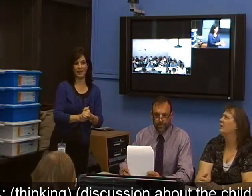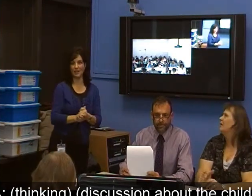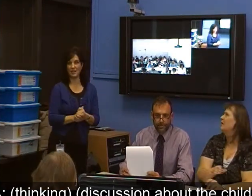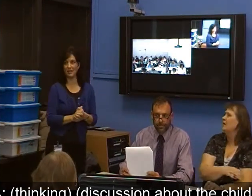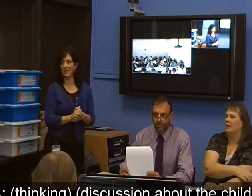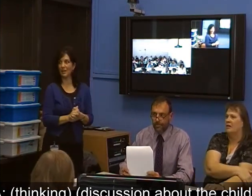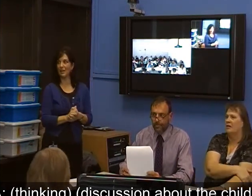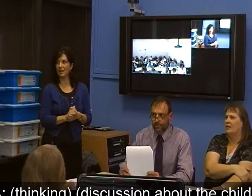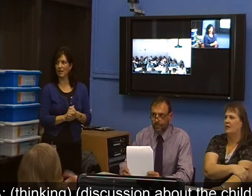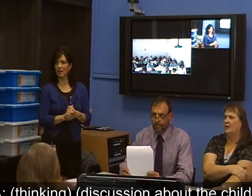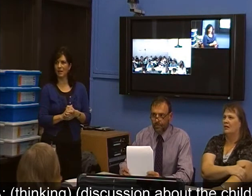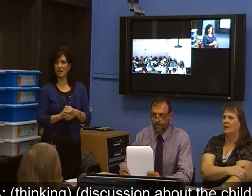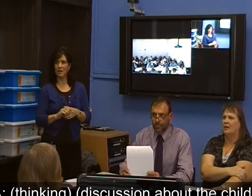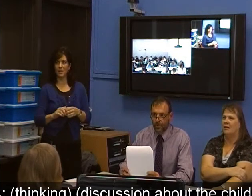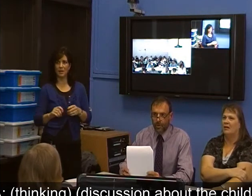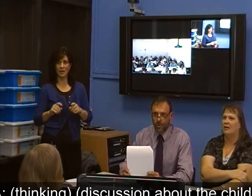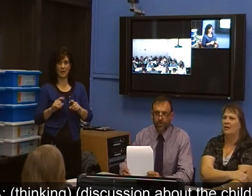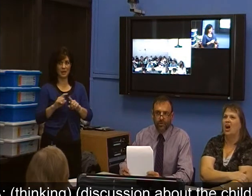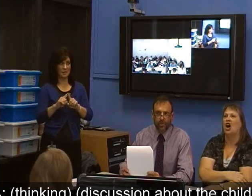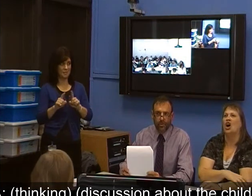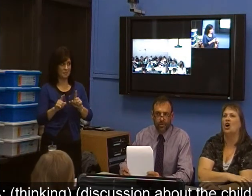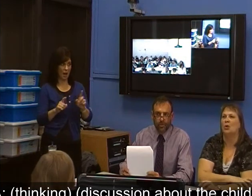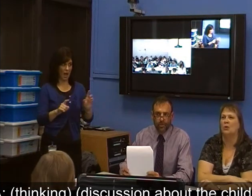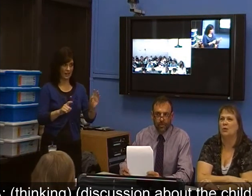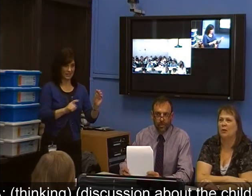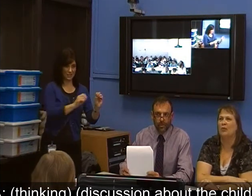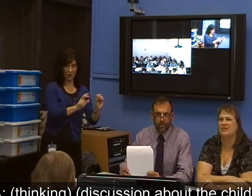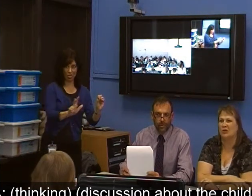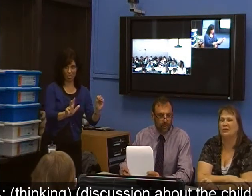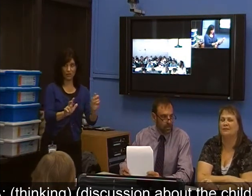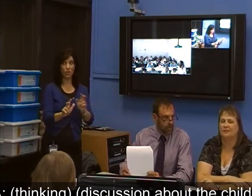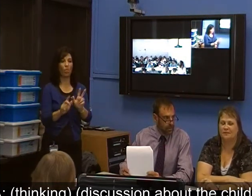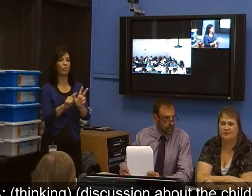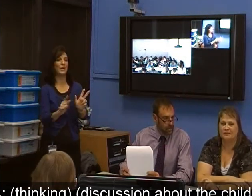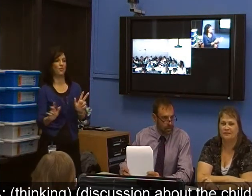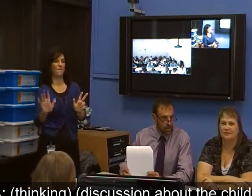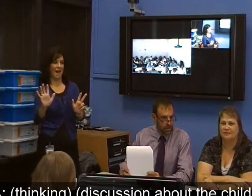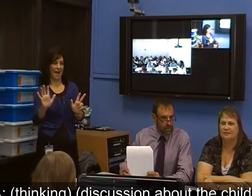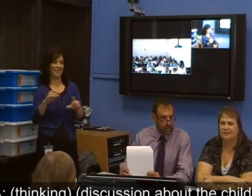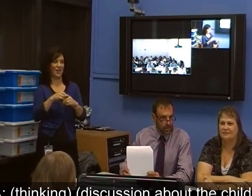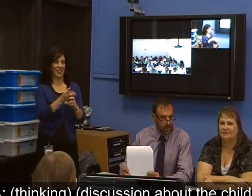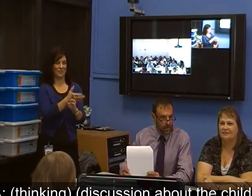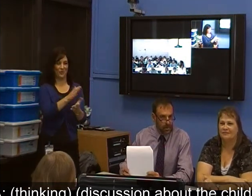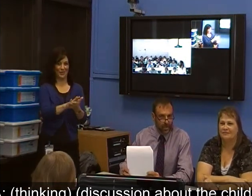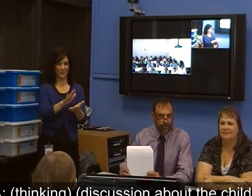three. But three-year-olds are 3 to 5 are in our preschools.